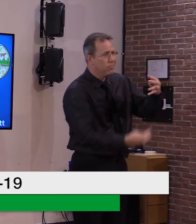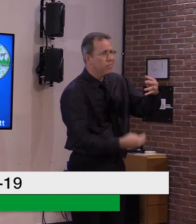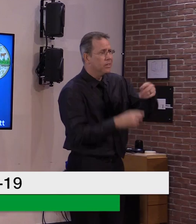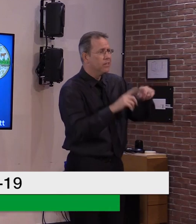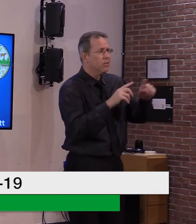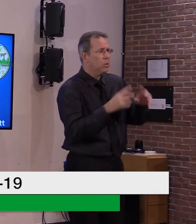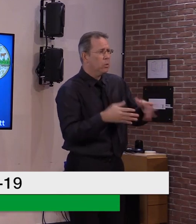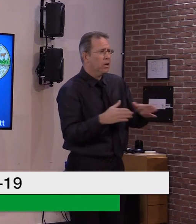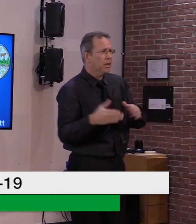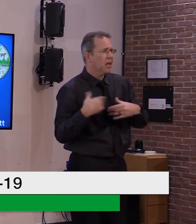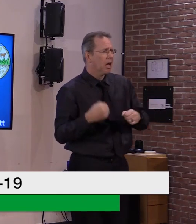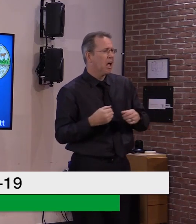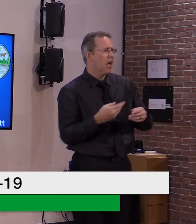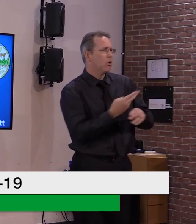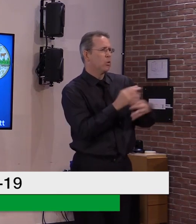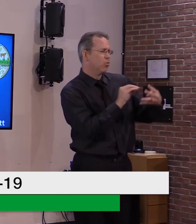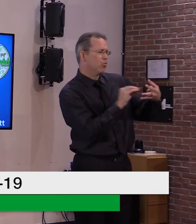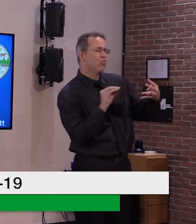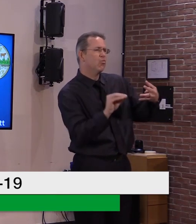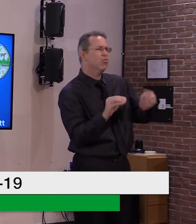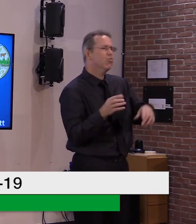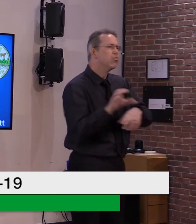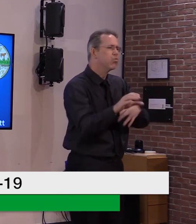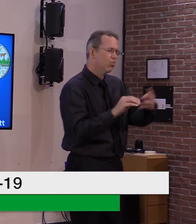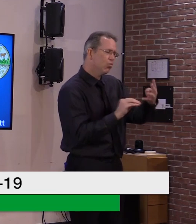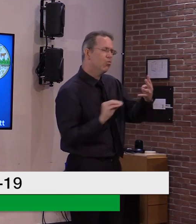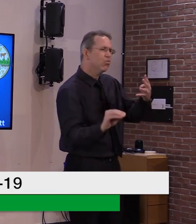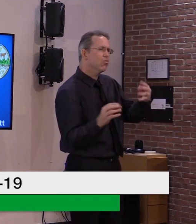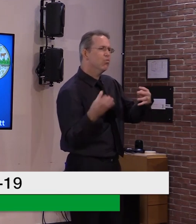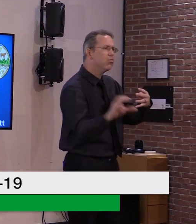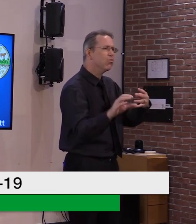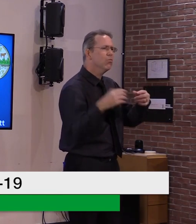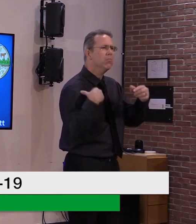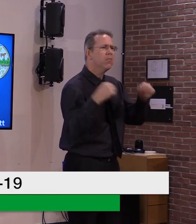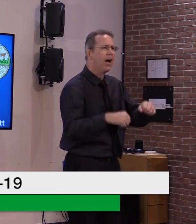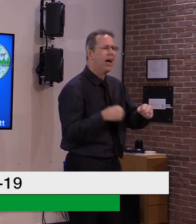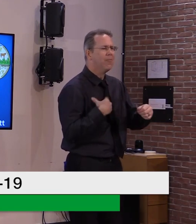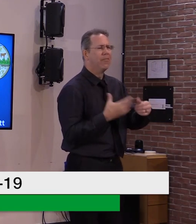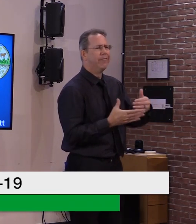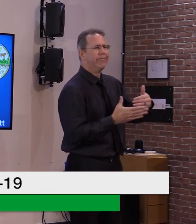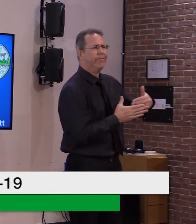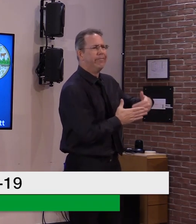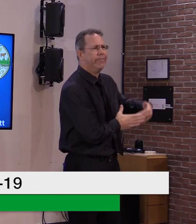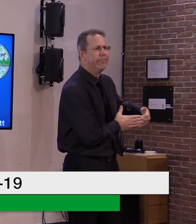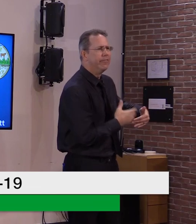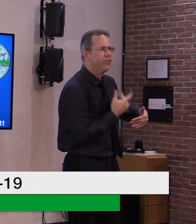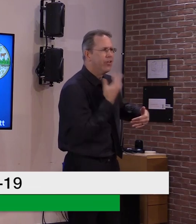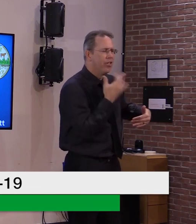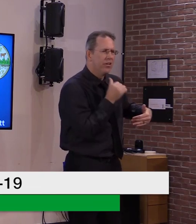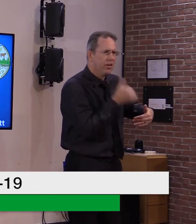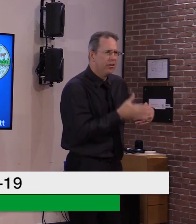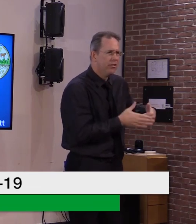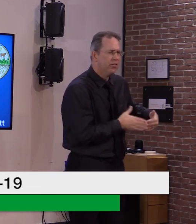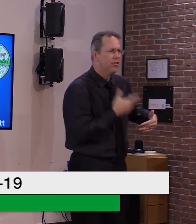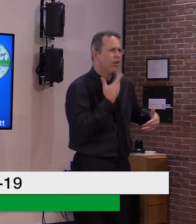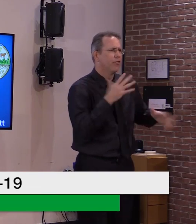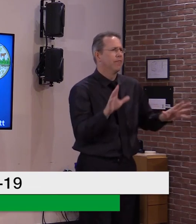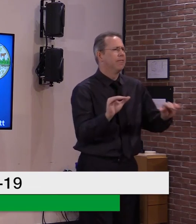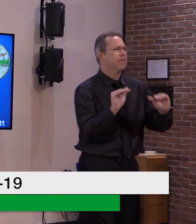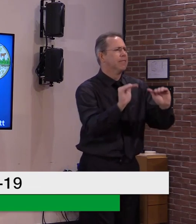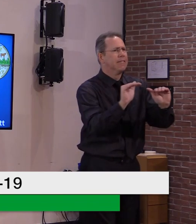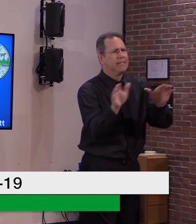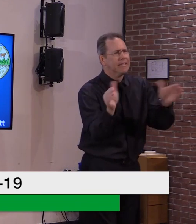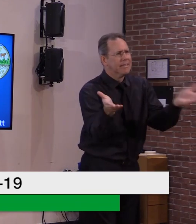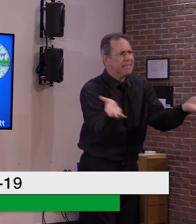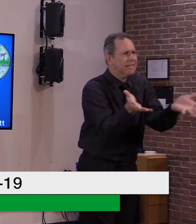could okay and and i'll leave you with one more question here uh i noticed on uh interstate